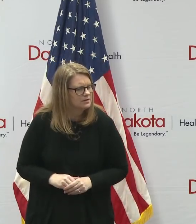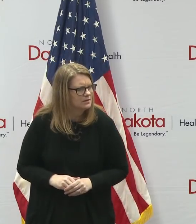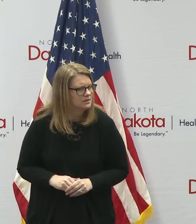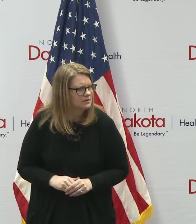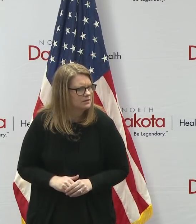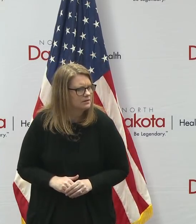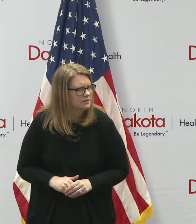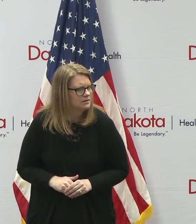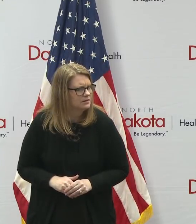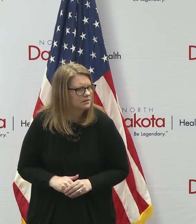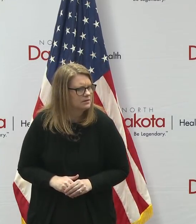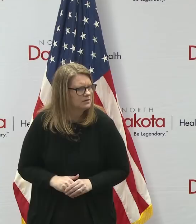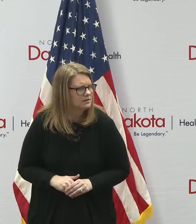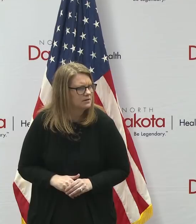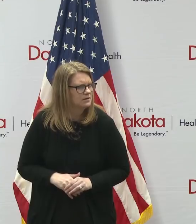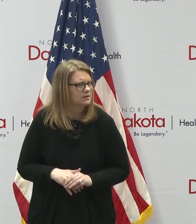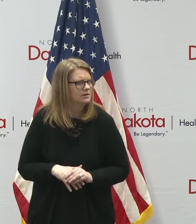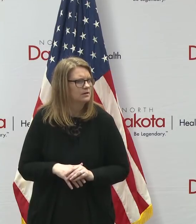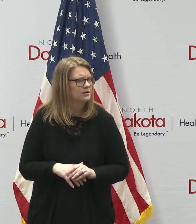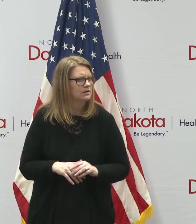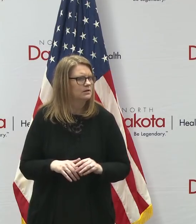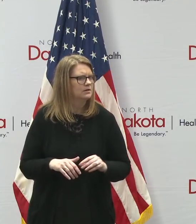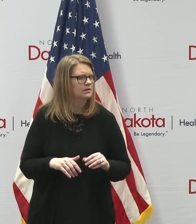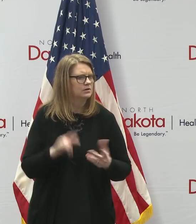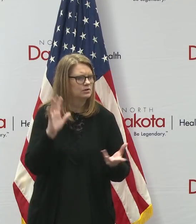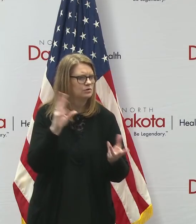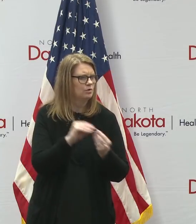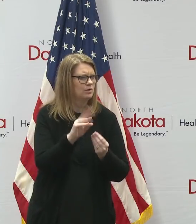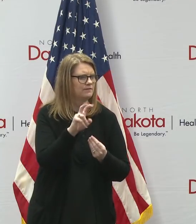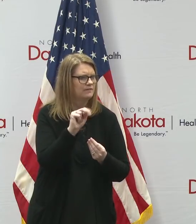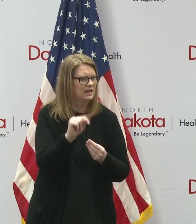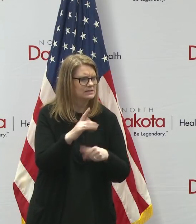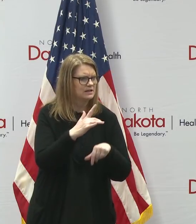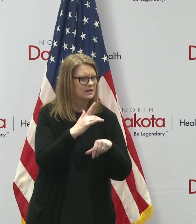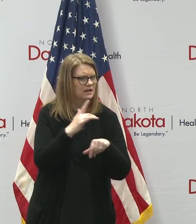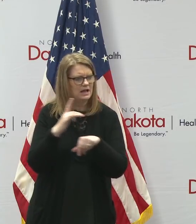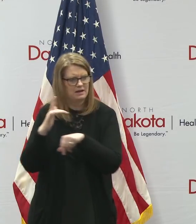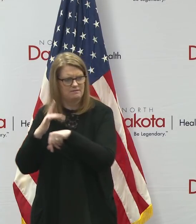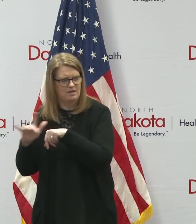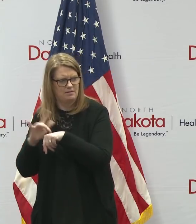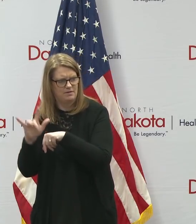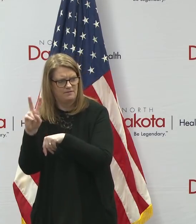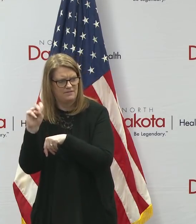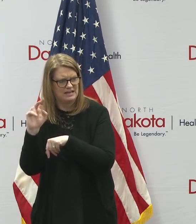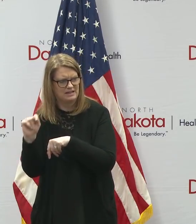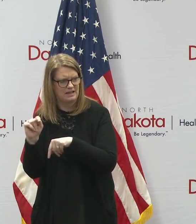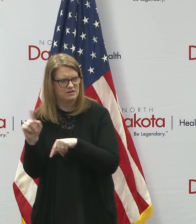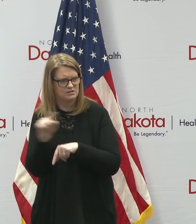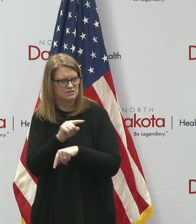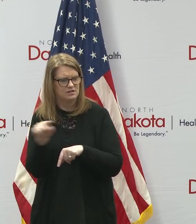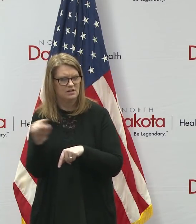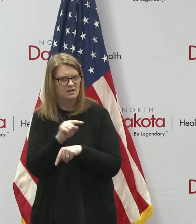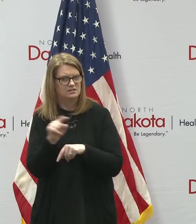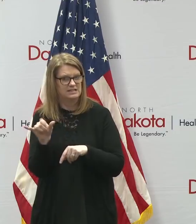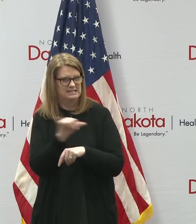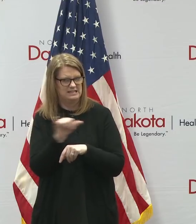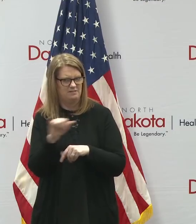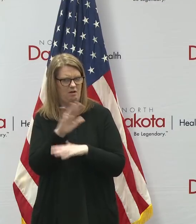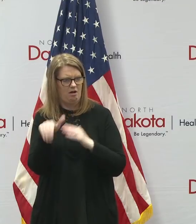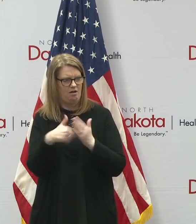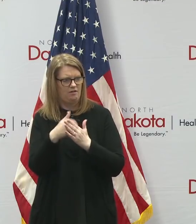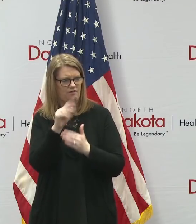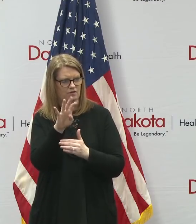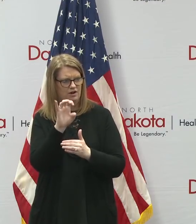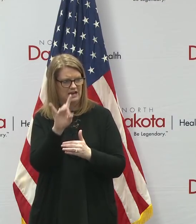been sort of a discrepancy in the definition between total ventilators and available ventilators. Are those the same in this context? Can all 408